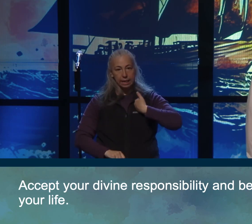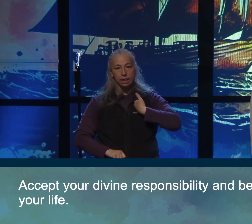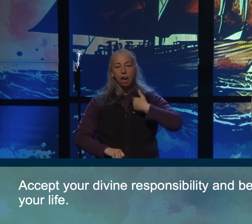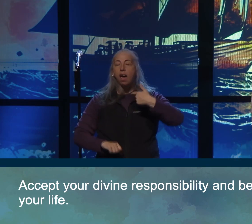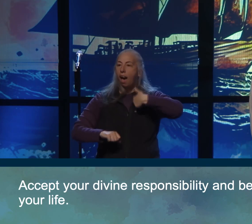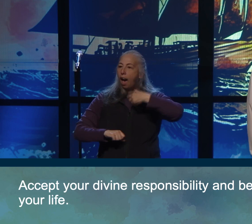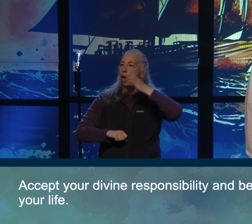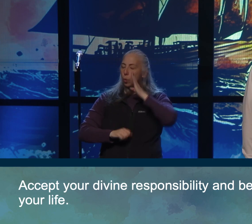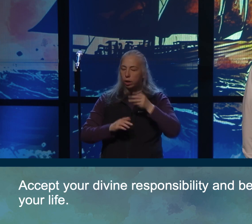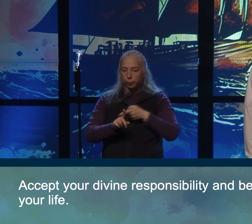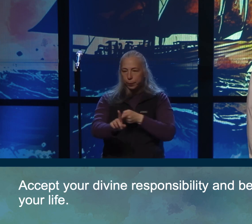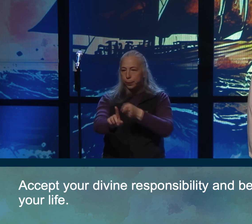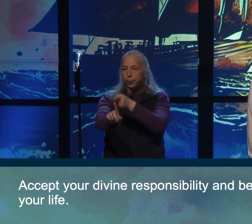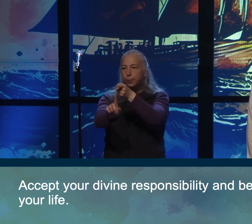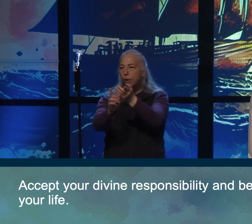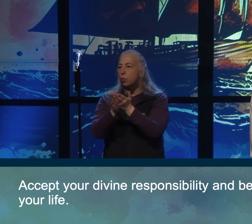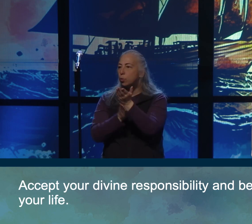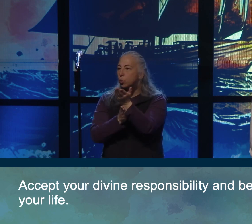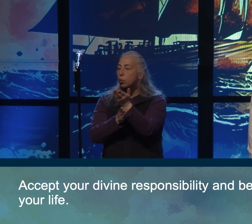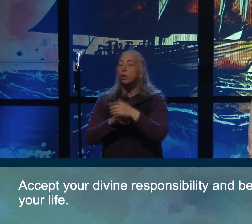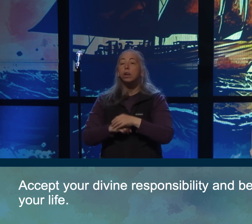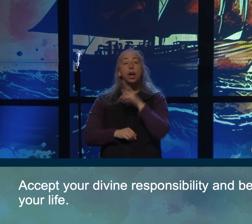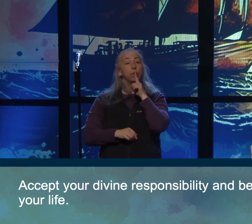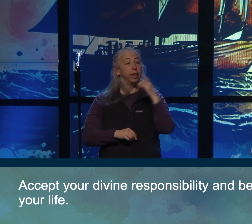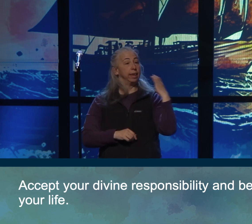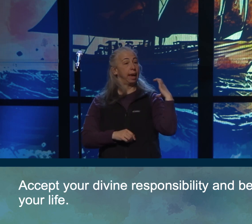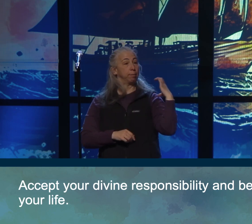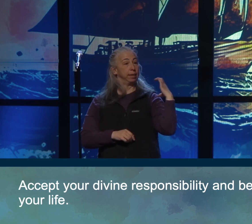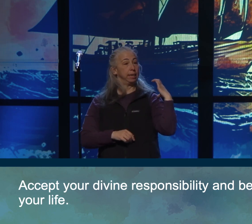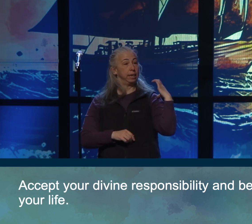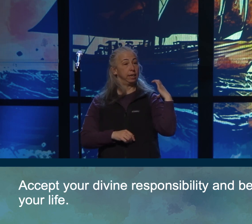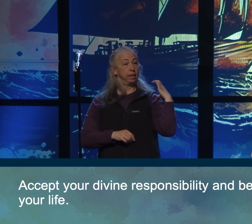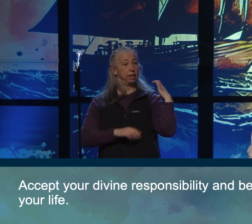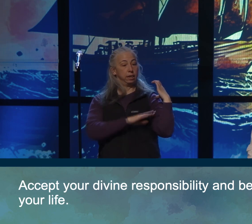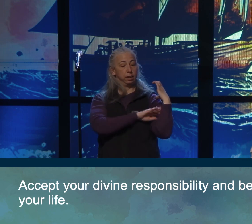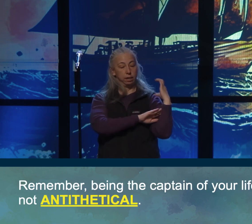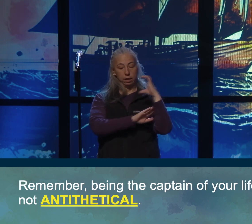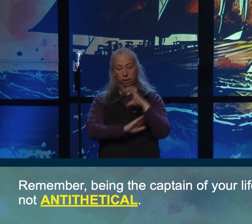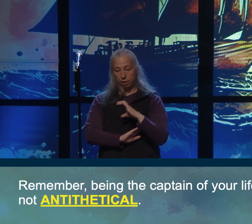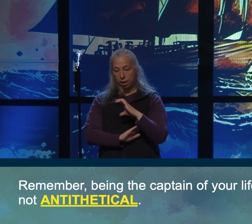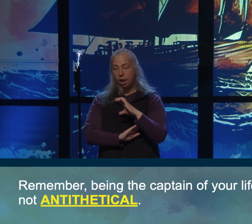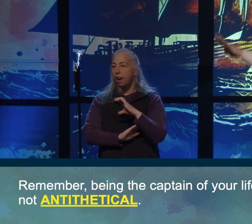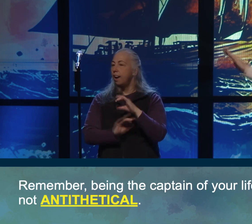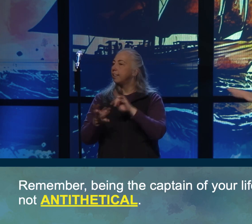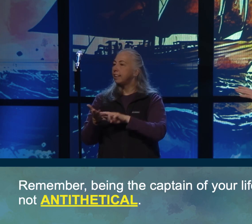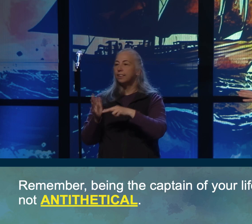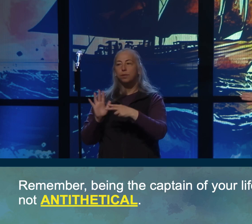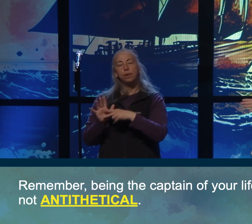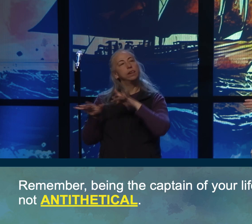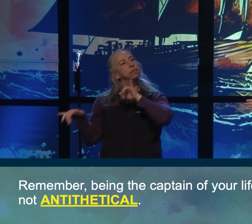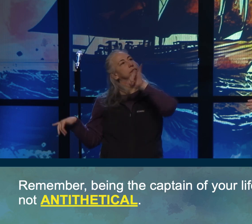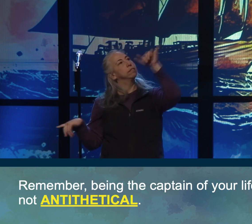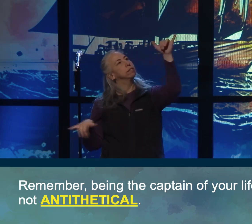Now, remember what I said, being the captain is not antithetical to trusting in